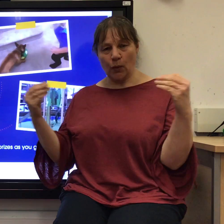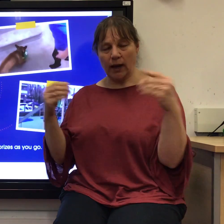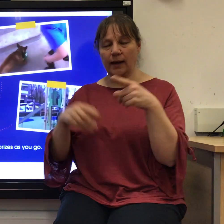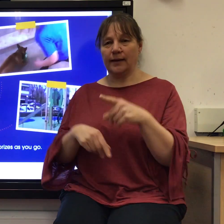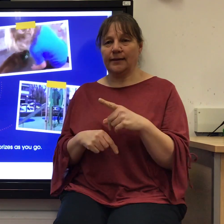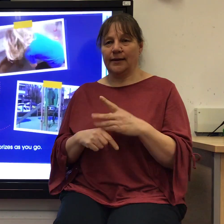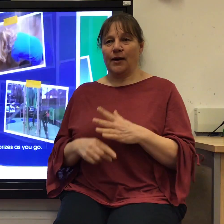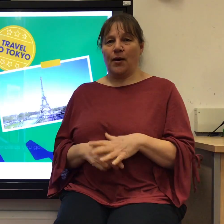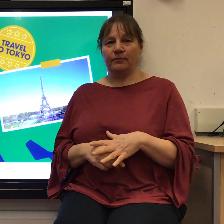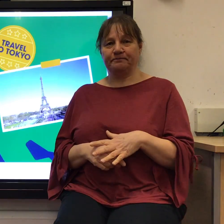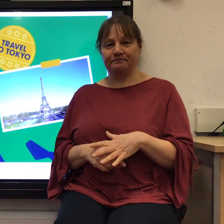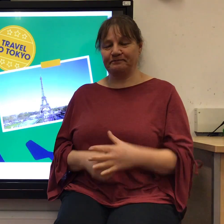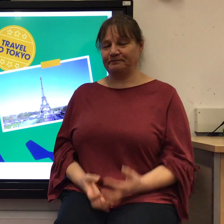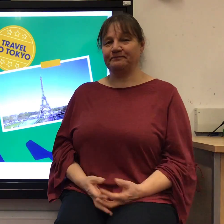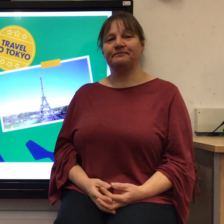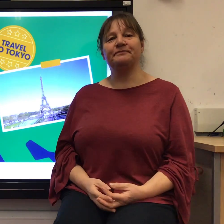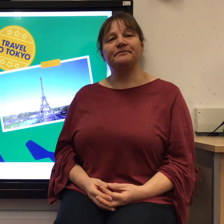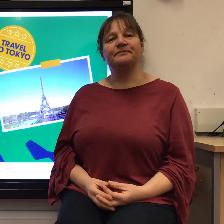winning prizes as you go.